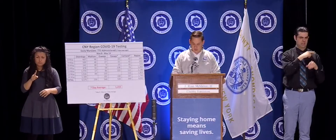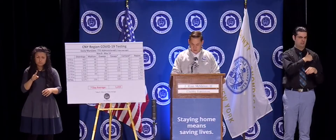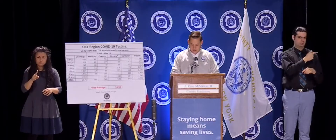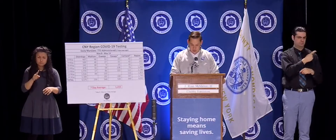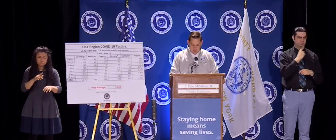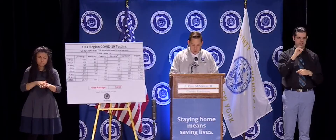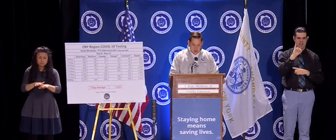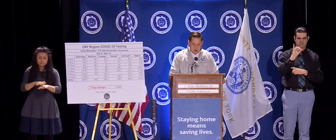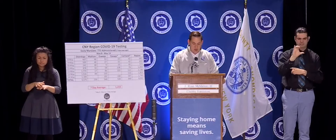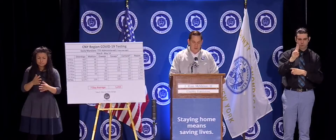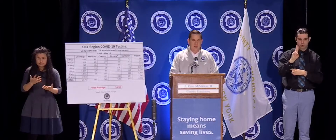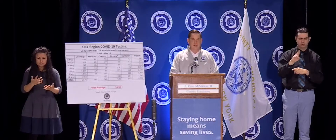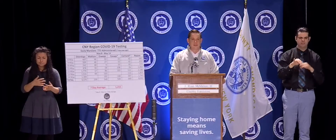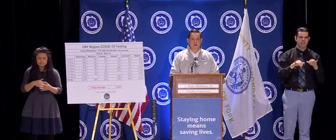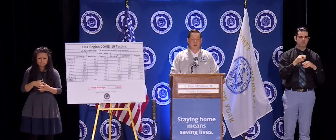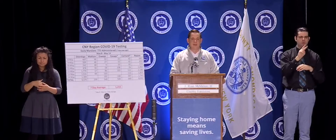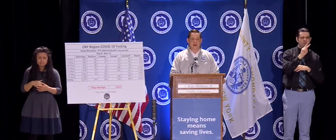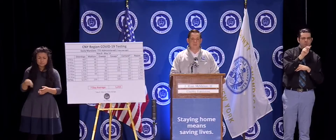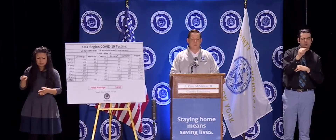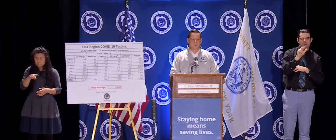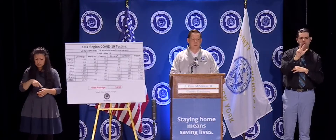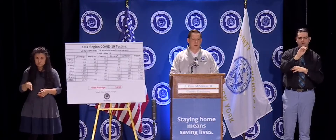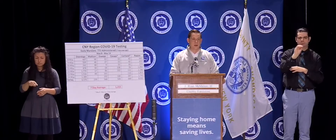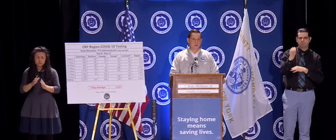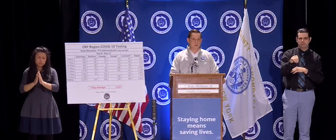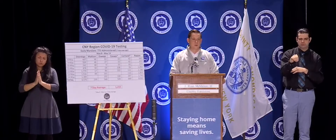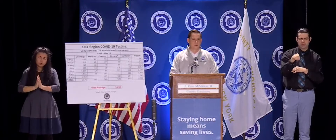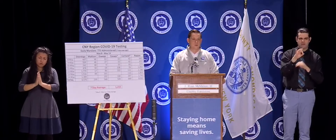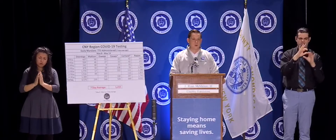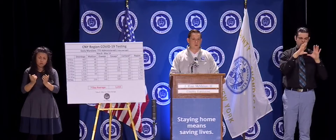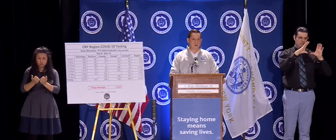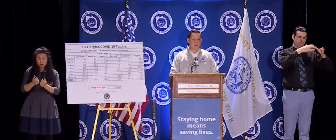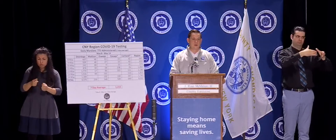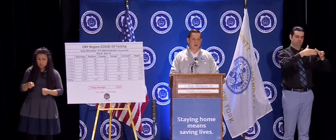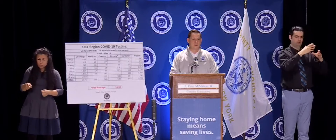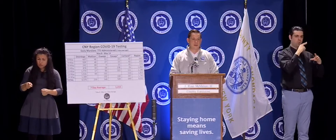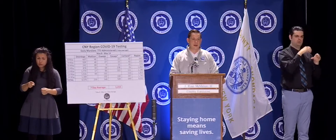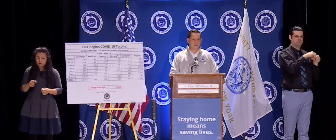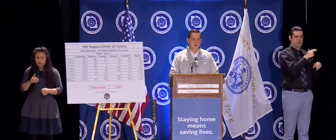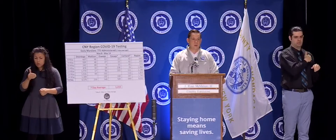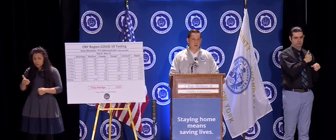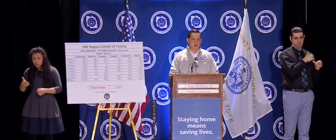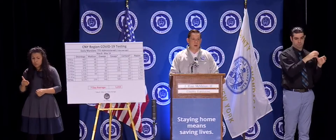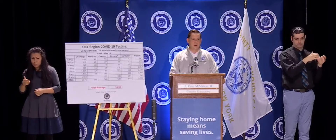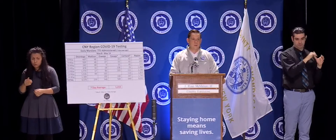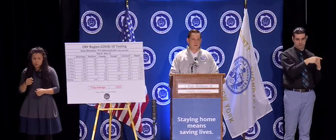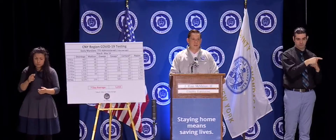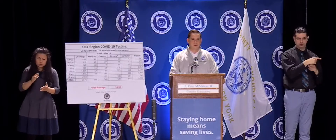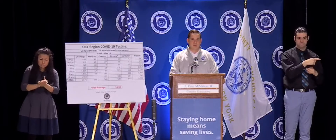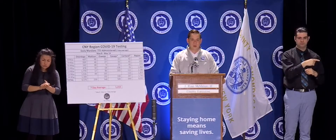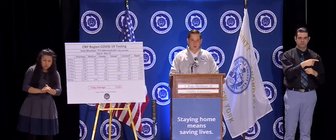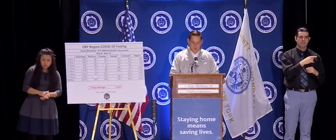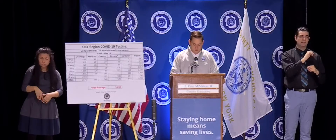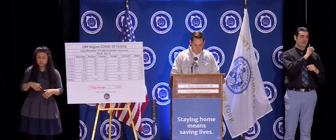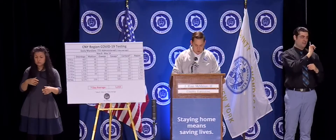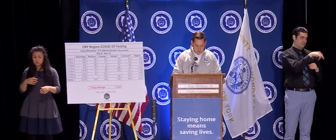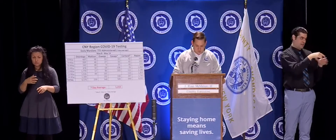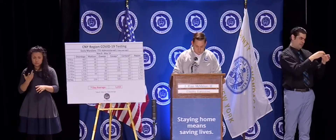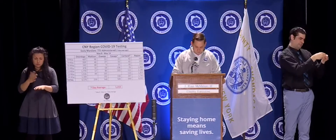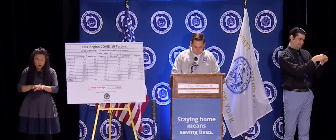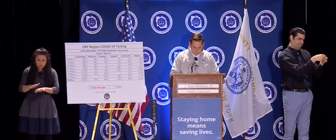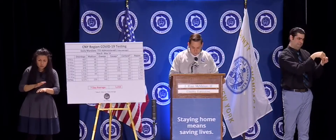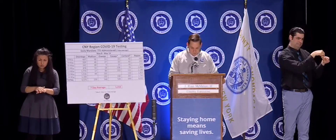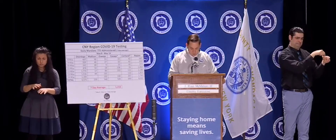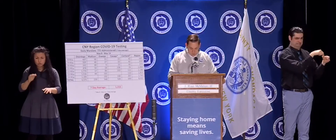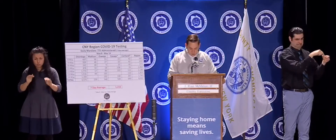active cases. Again, let's think about them. These are our neighbors. These are folks who are having a hard time. Let's keep them in our thoughts and